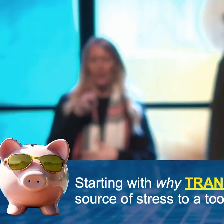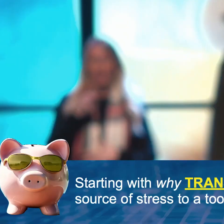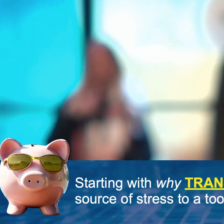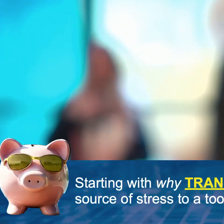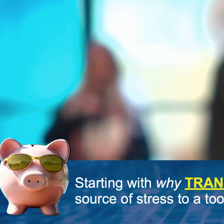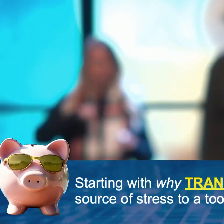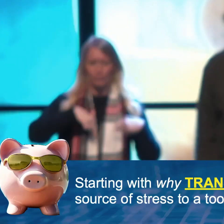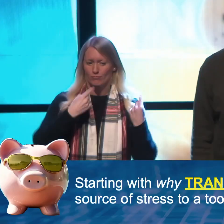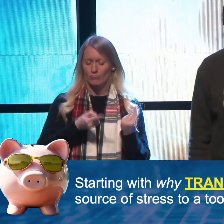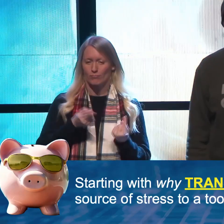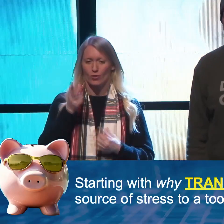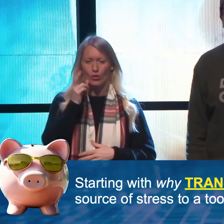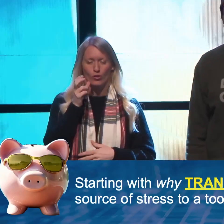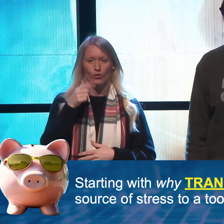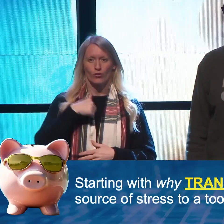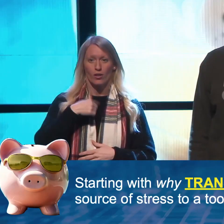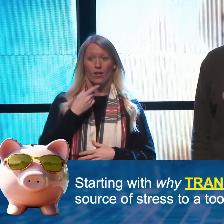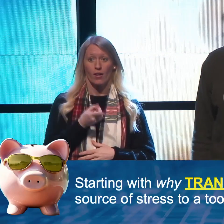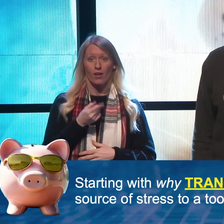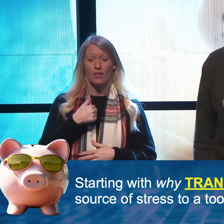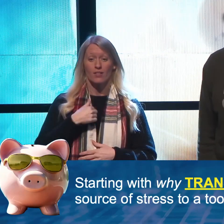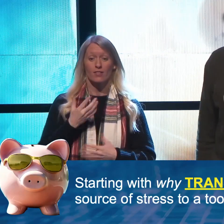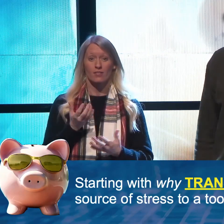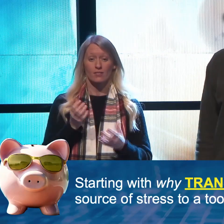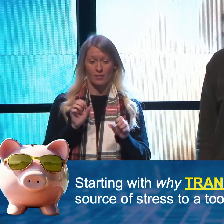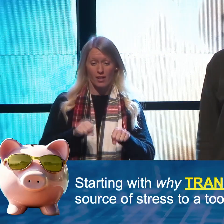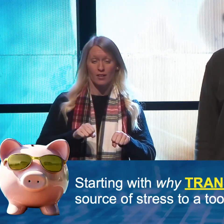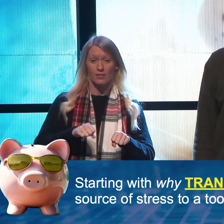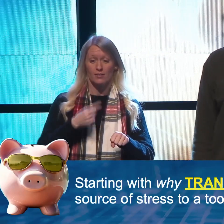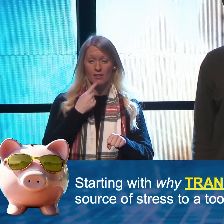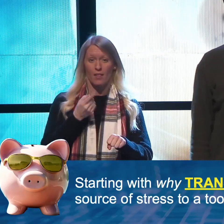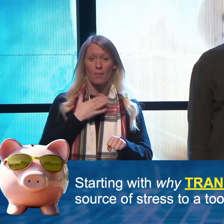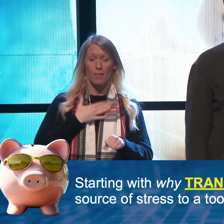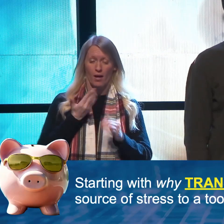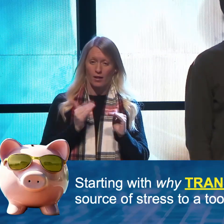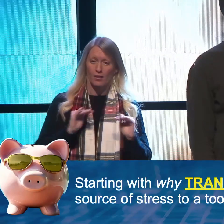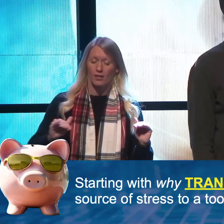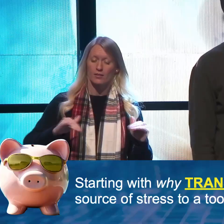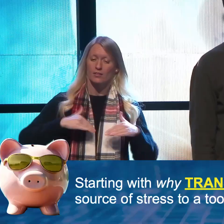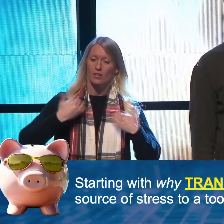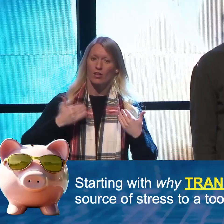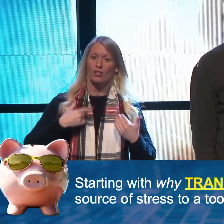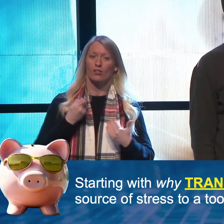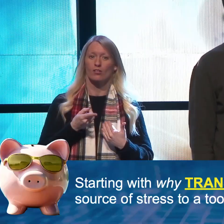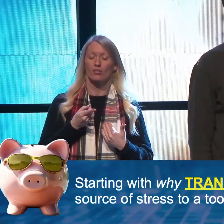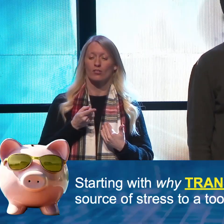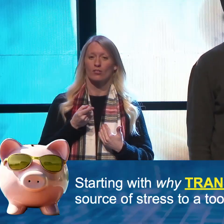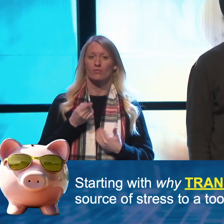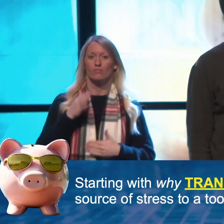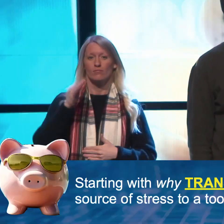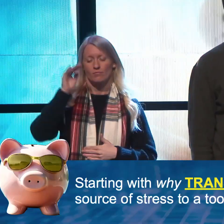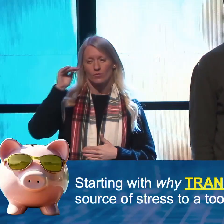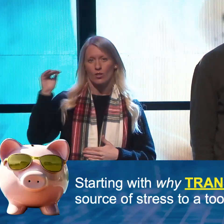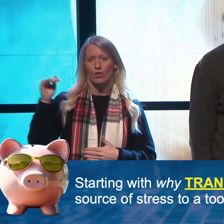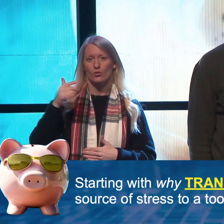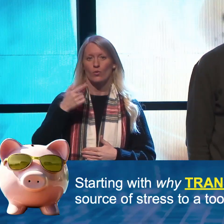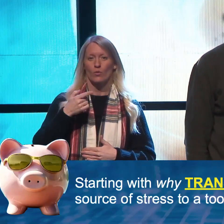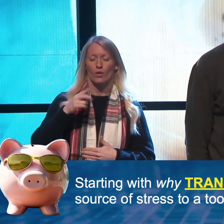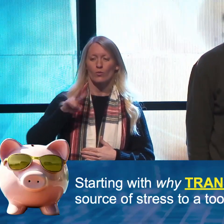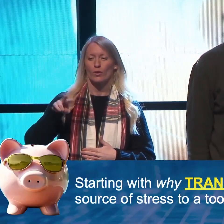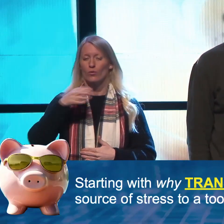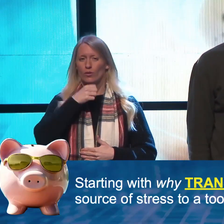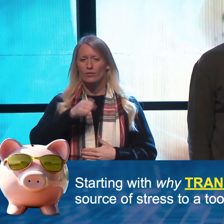mean, I'm prone to say stuff like that to my kids. That makes no sense to me. They're young adults now, 21, and you're like, I have no idea what you're thinking right